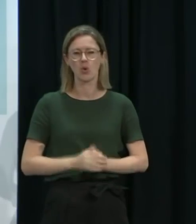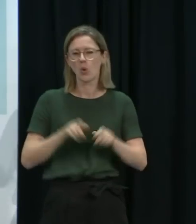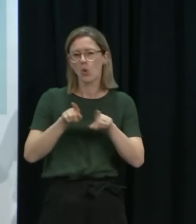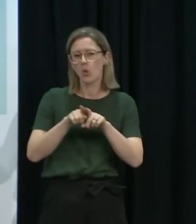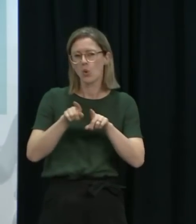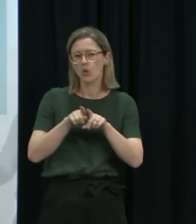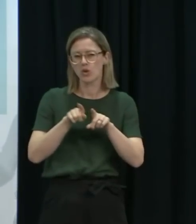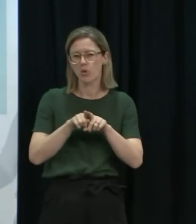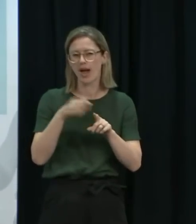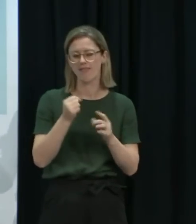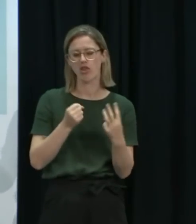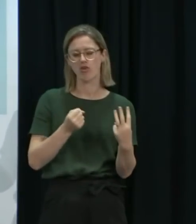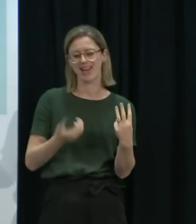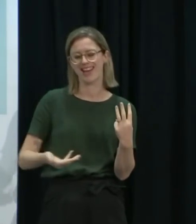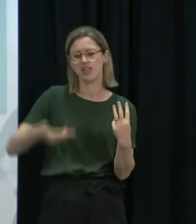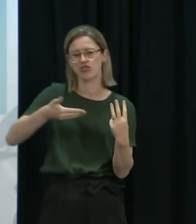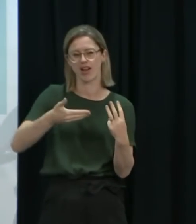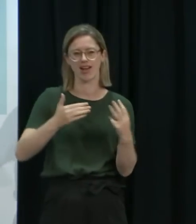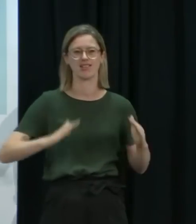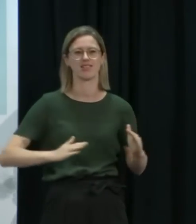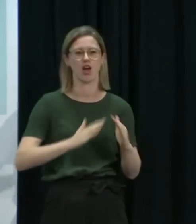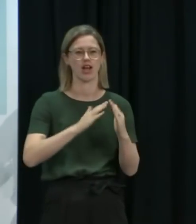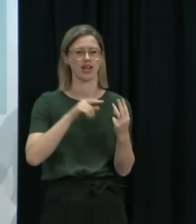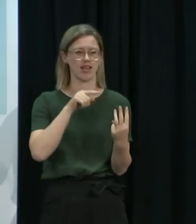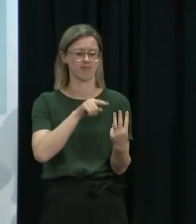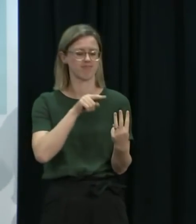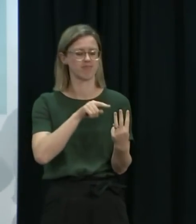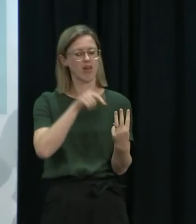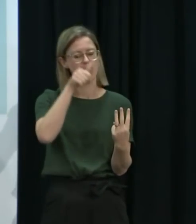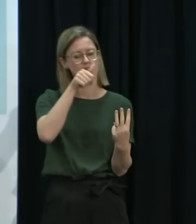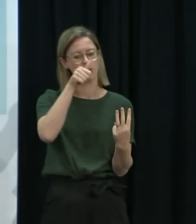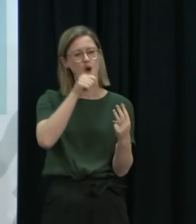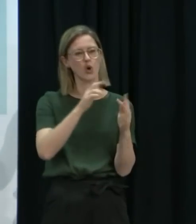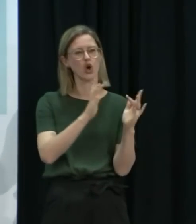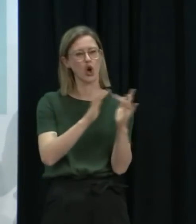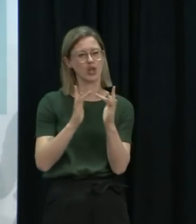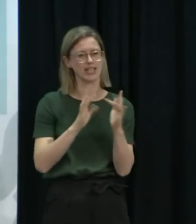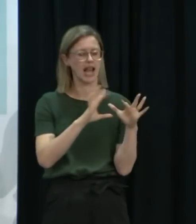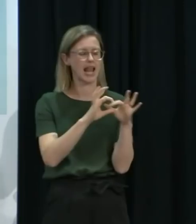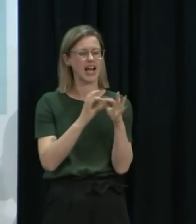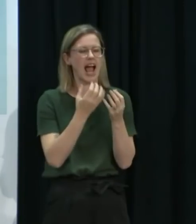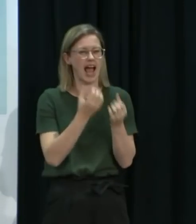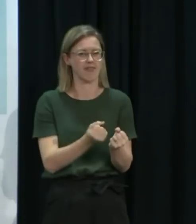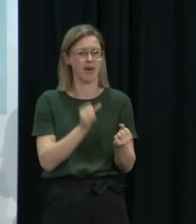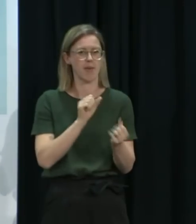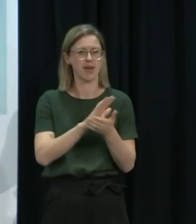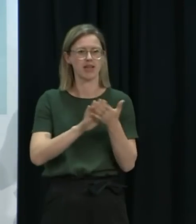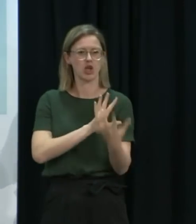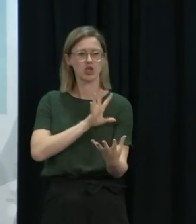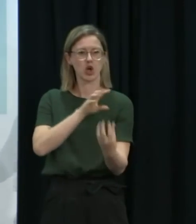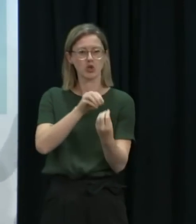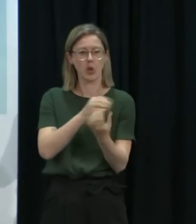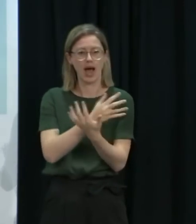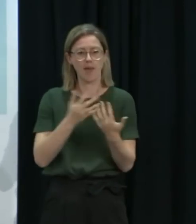also advising of 3 additional cases in Taranaki who are known contacts with an established link, bringing the total number of